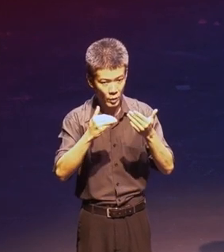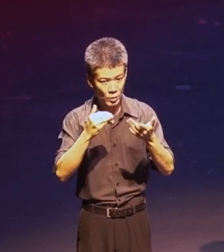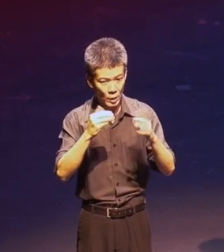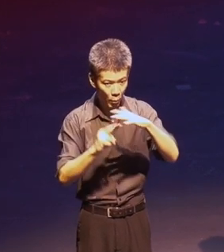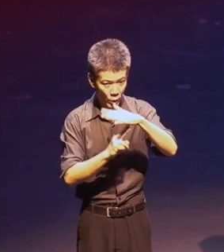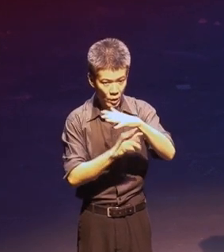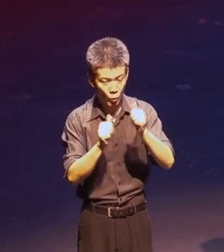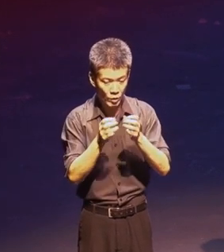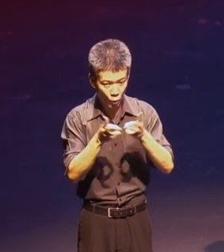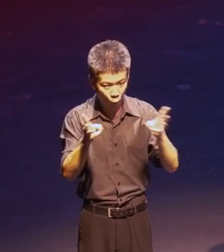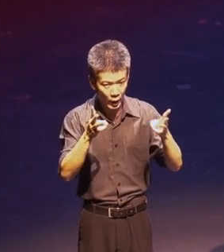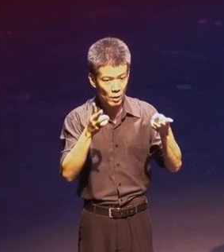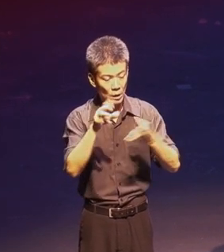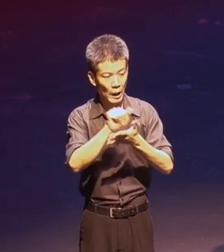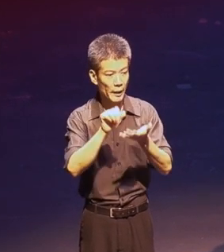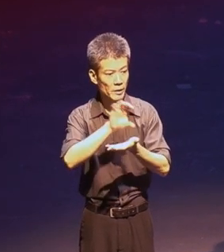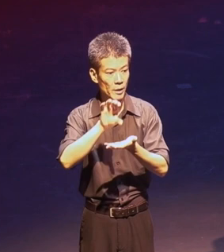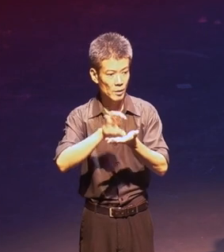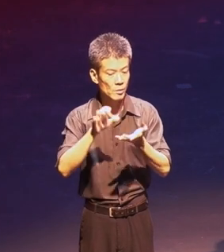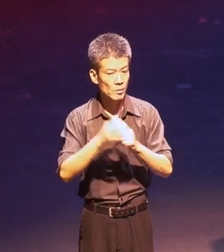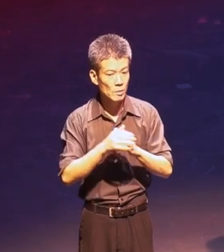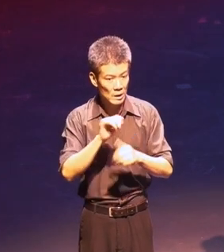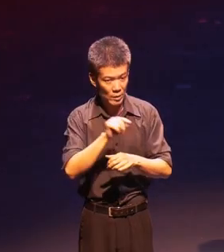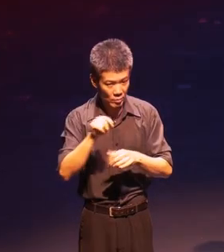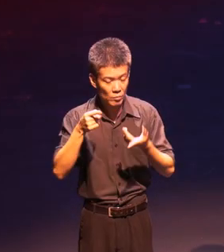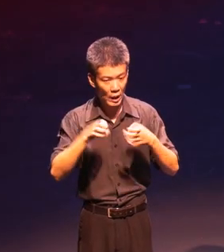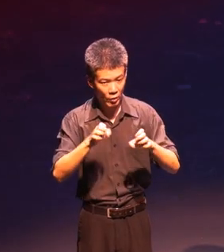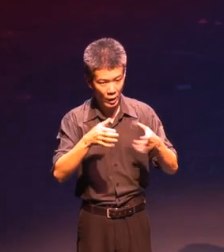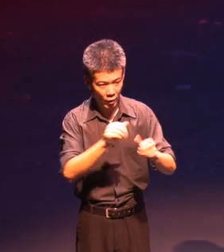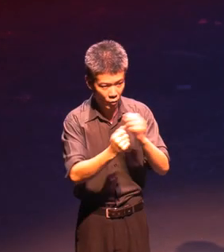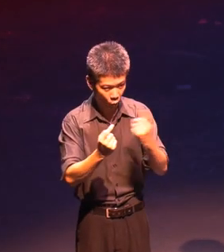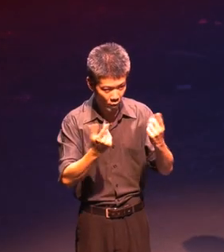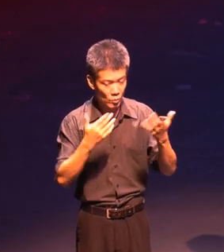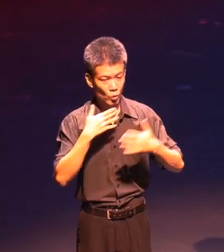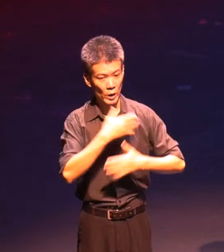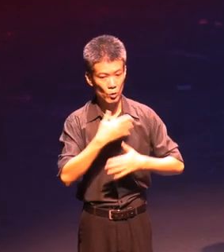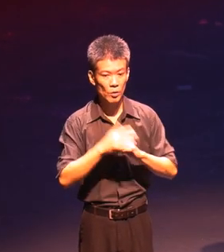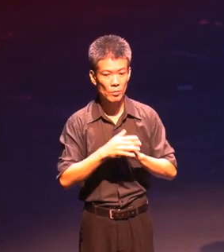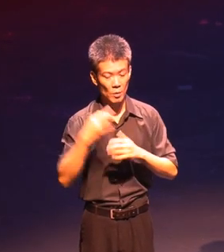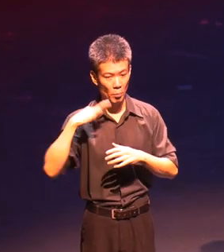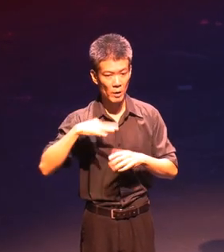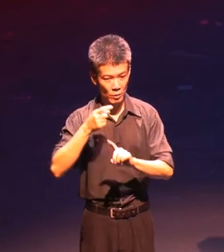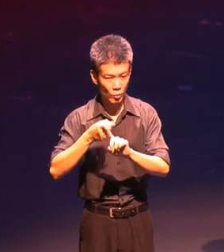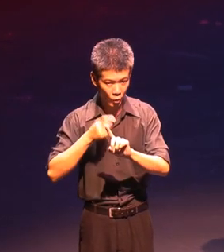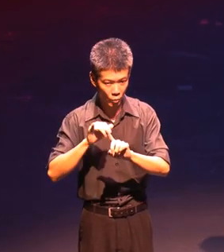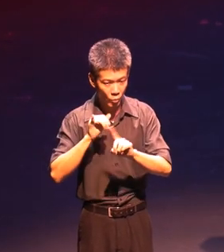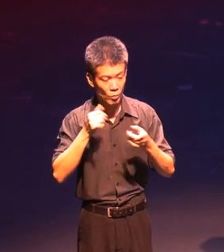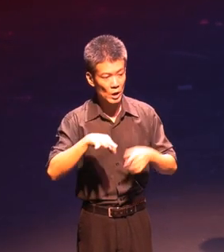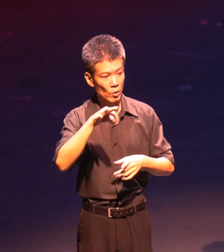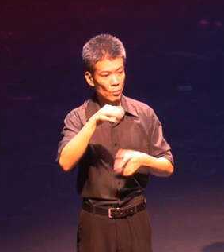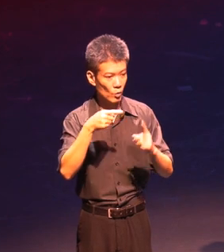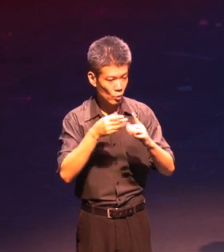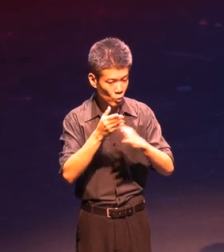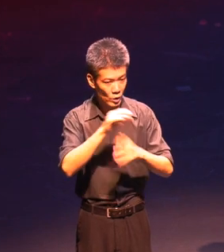bridges with the wider arts sector. These efforts allow everyone to enjoy, benefit from, and contribute